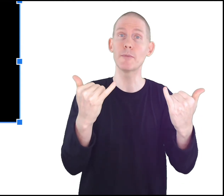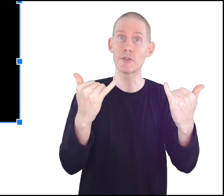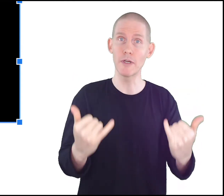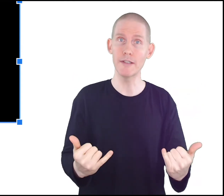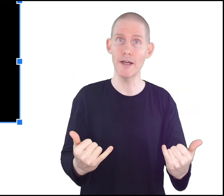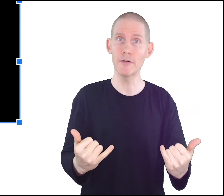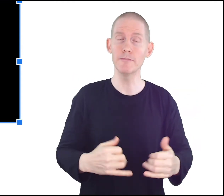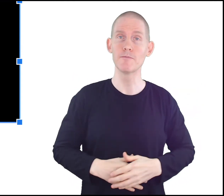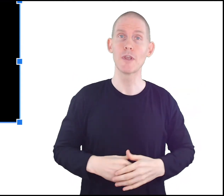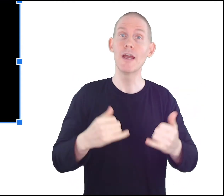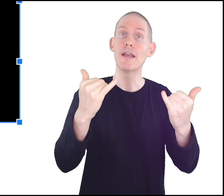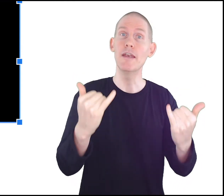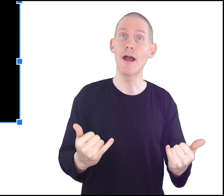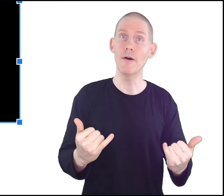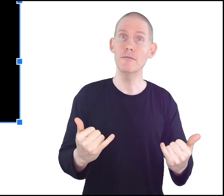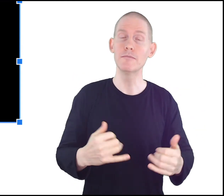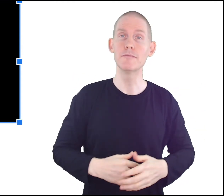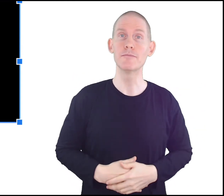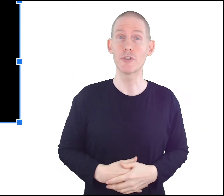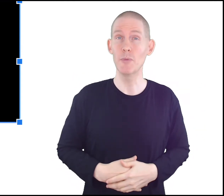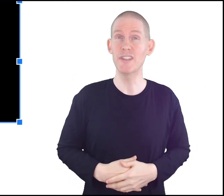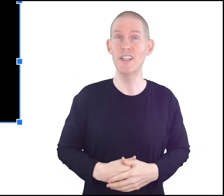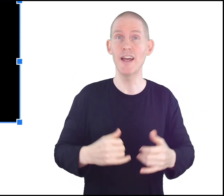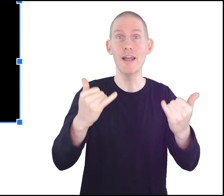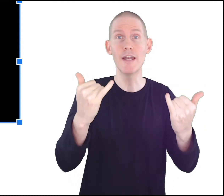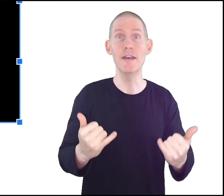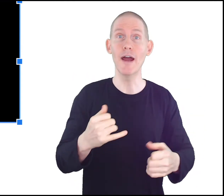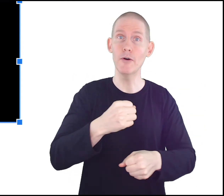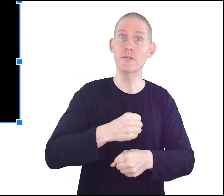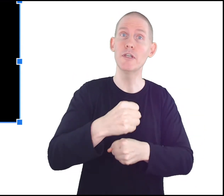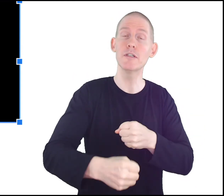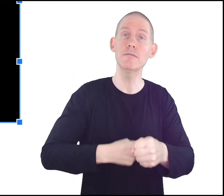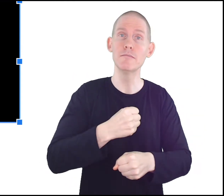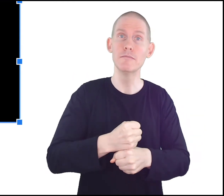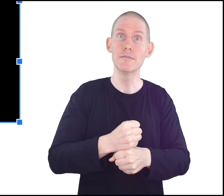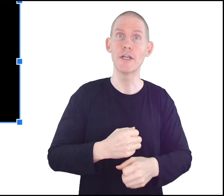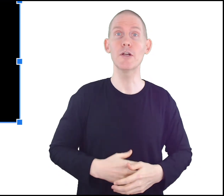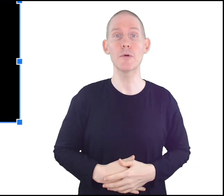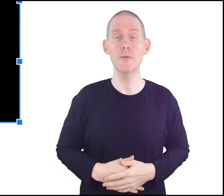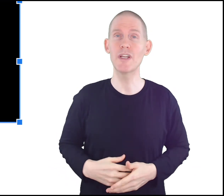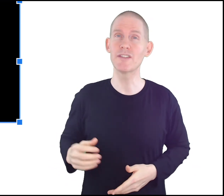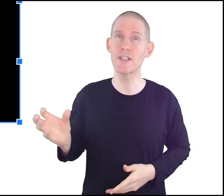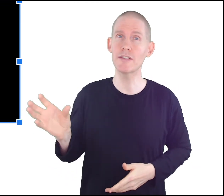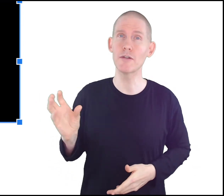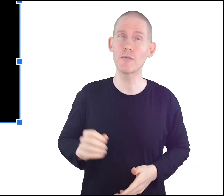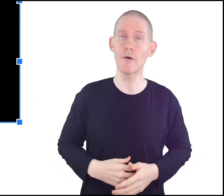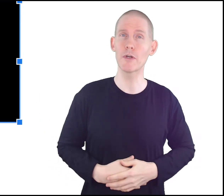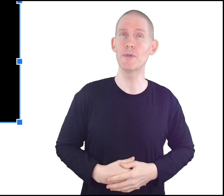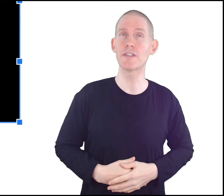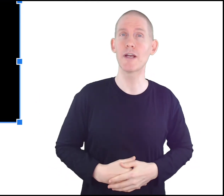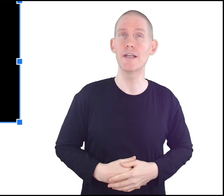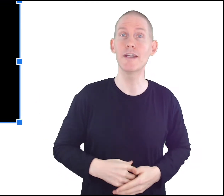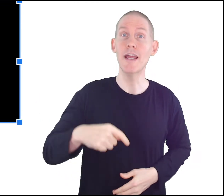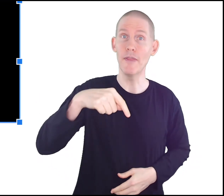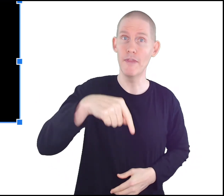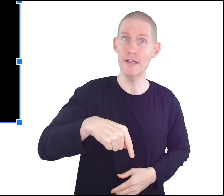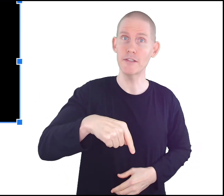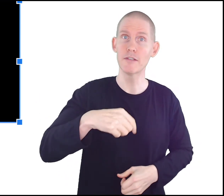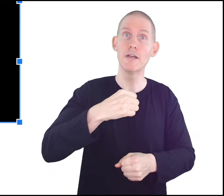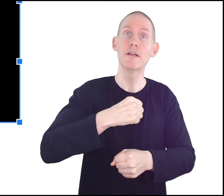straight down. Now, so you may see that now, year. Here, we're going to be consistent throughout. We're going to be signing it this